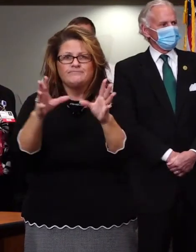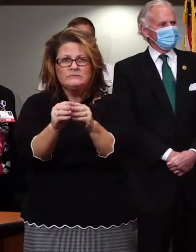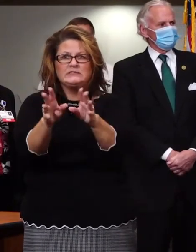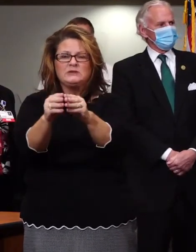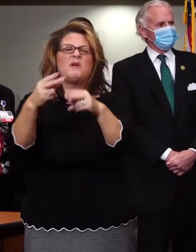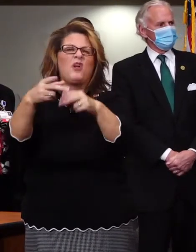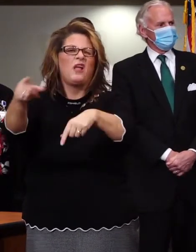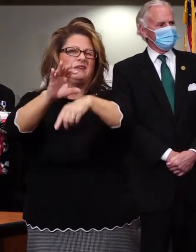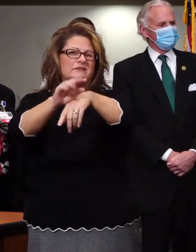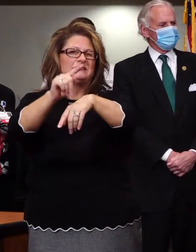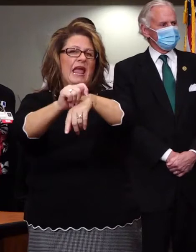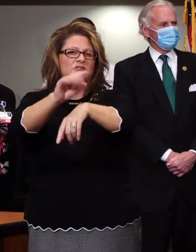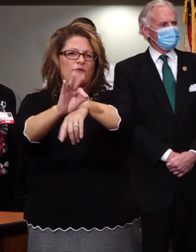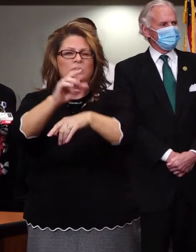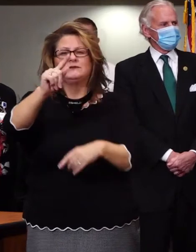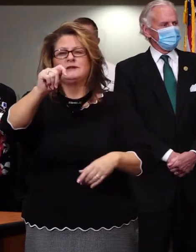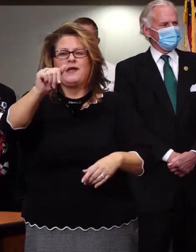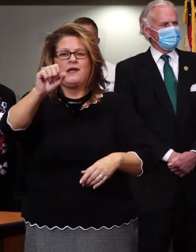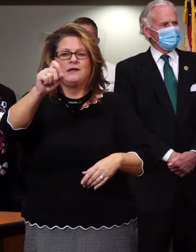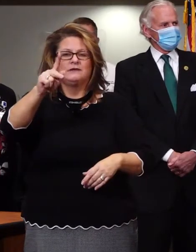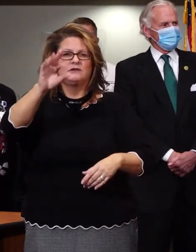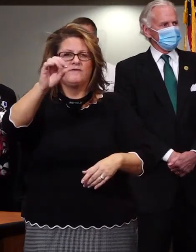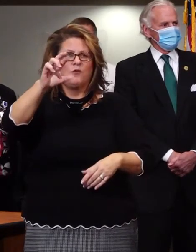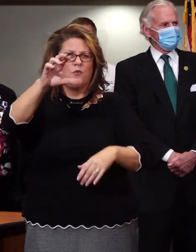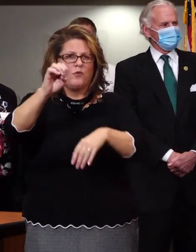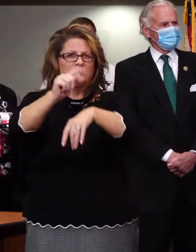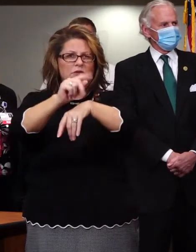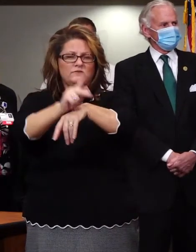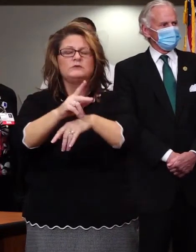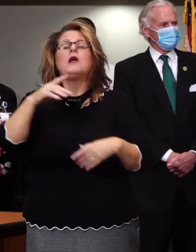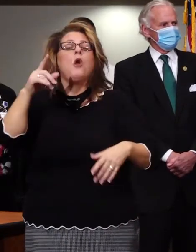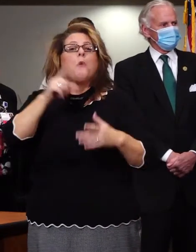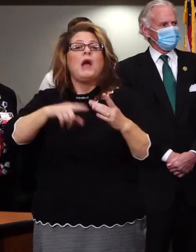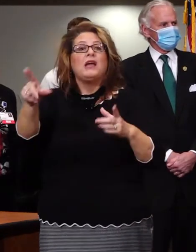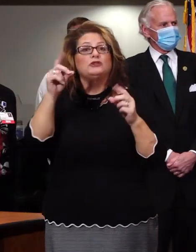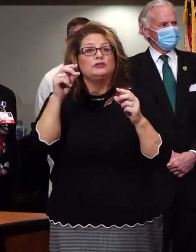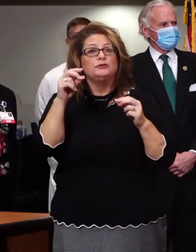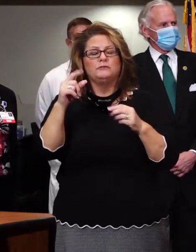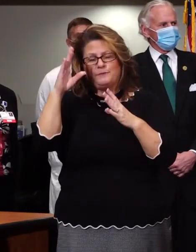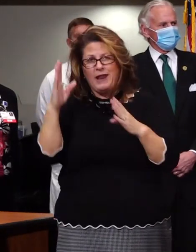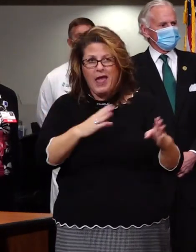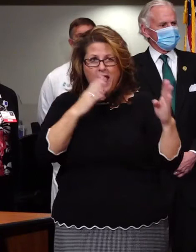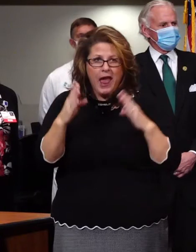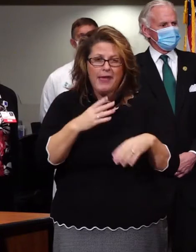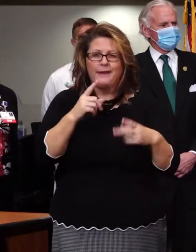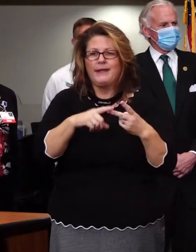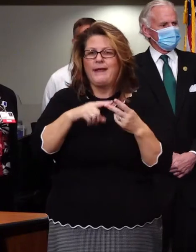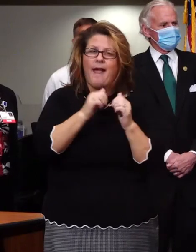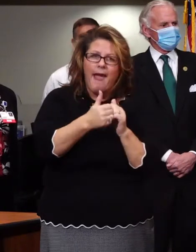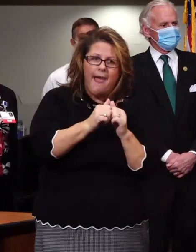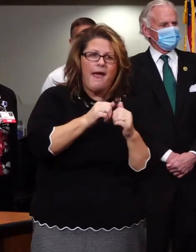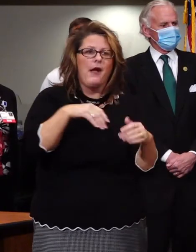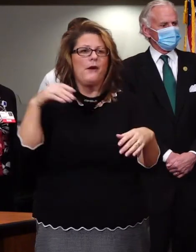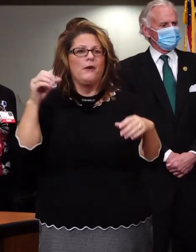task force. And the task force focuses on planning, logistics, communications, and financial considerations for